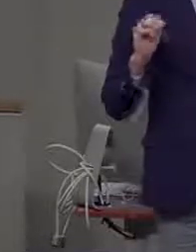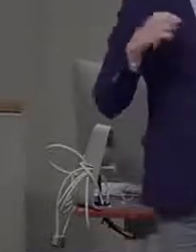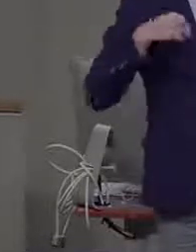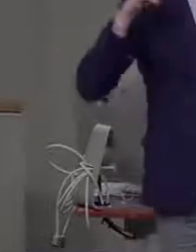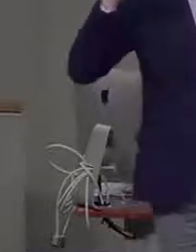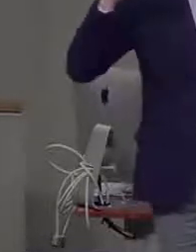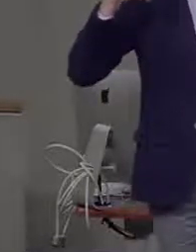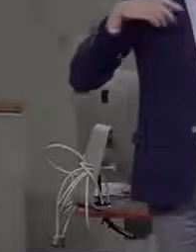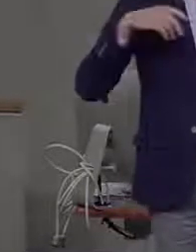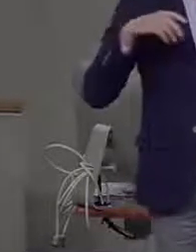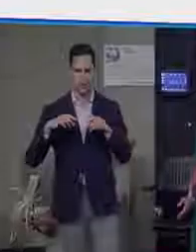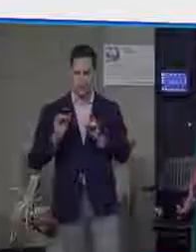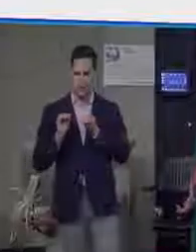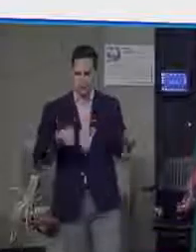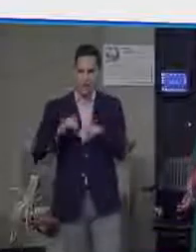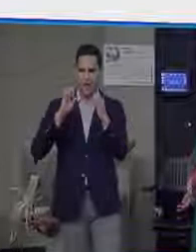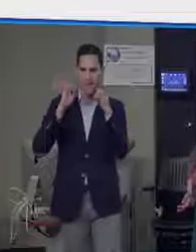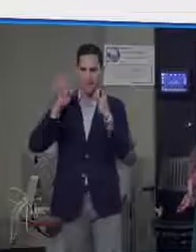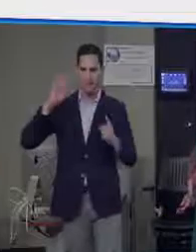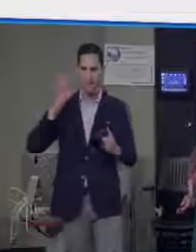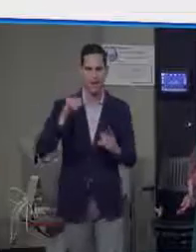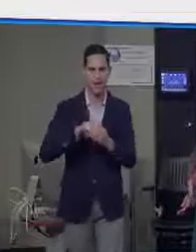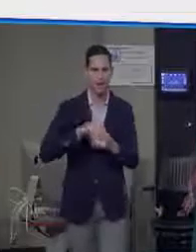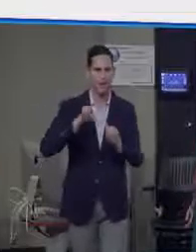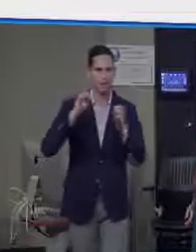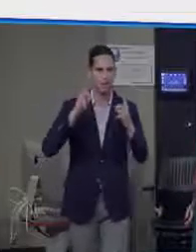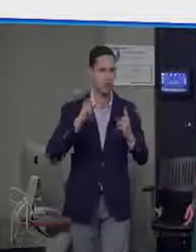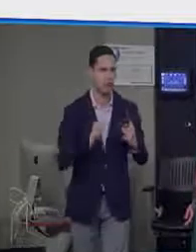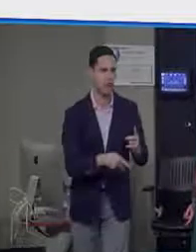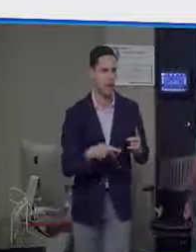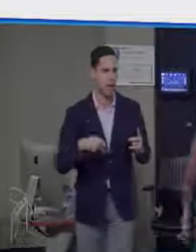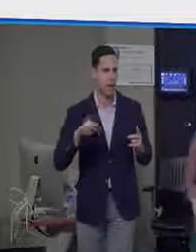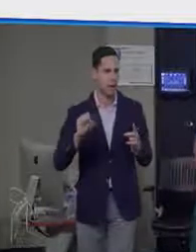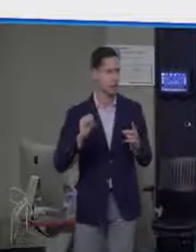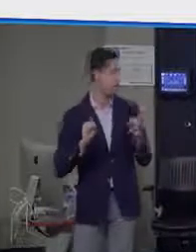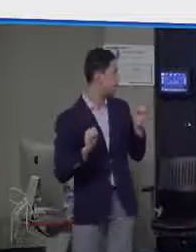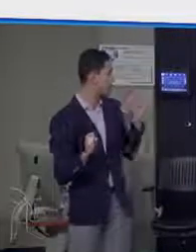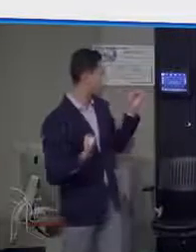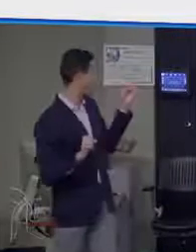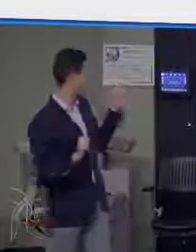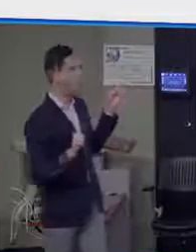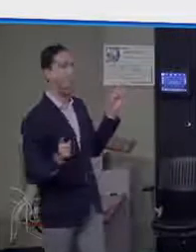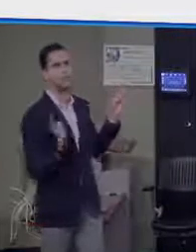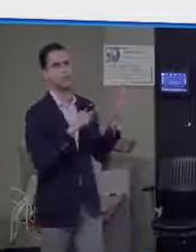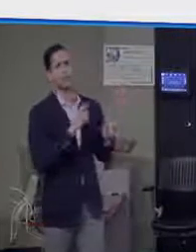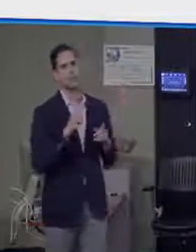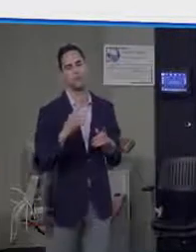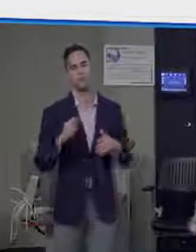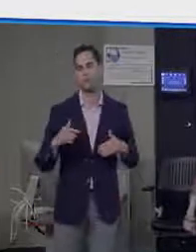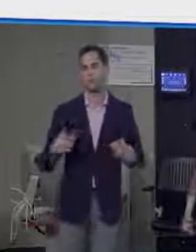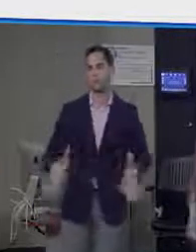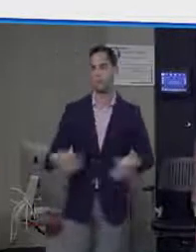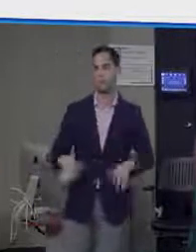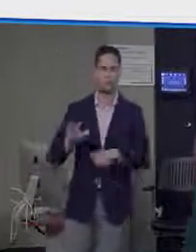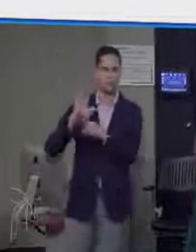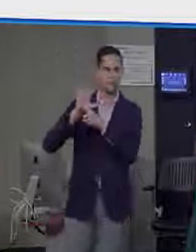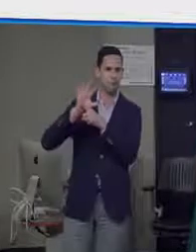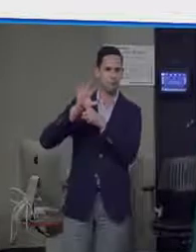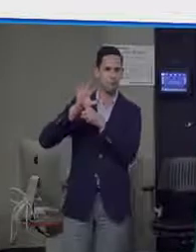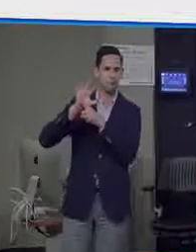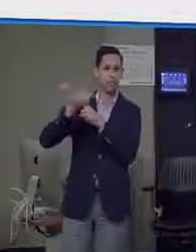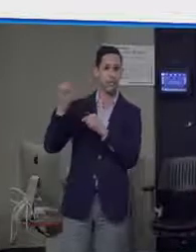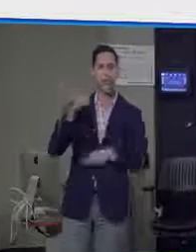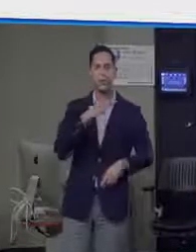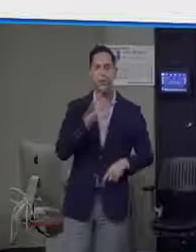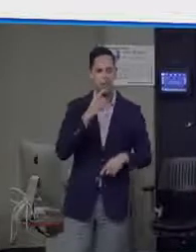This is our favorite. Oh, this is This pathetic. is it. This is the Your I want to Baby. go like this. Yes, it's the Your Baby